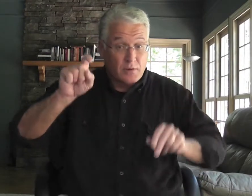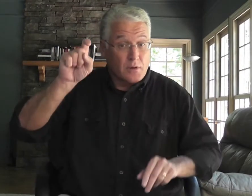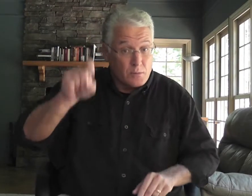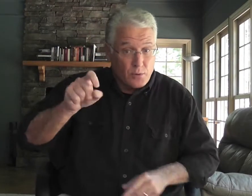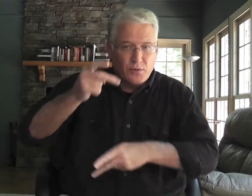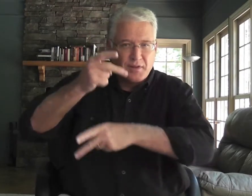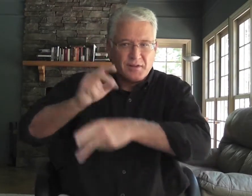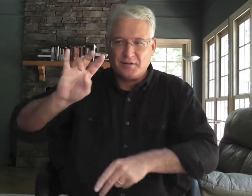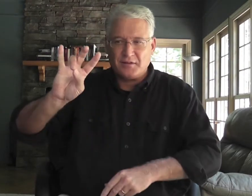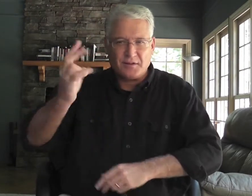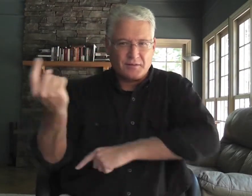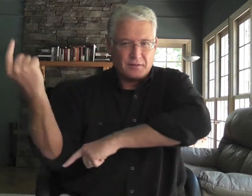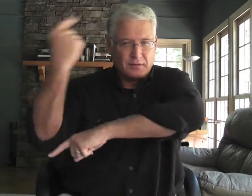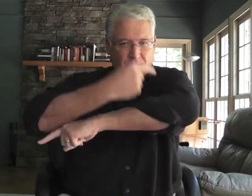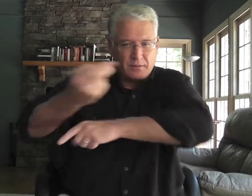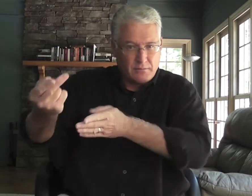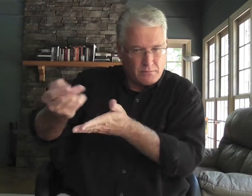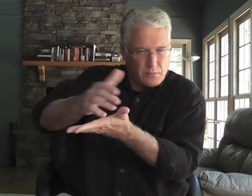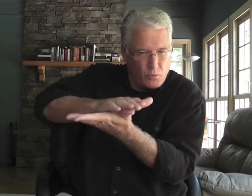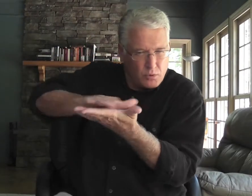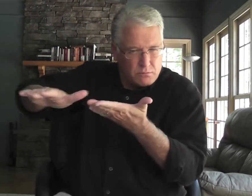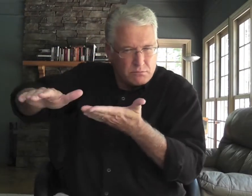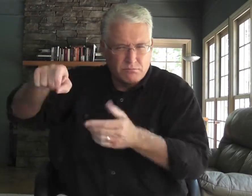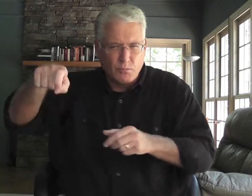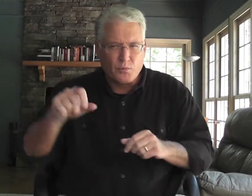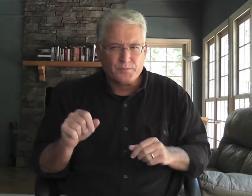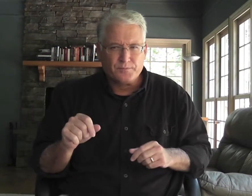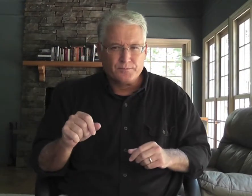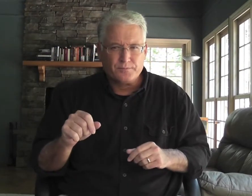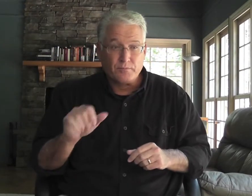Now the Israelites, they were to keep the seventh day holy.